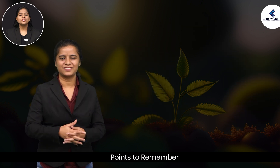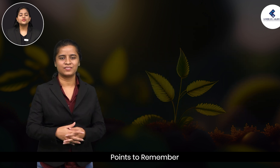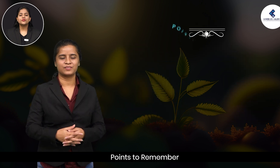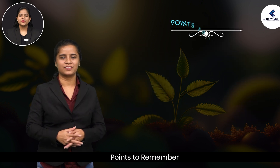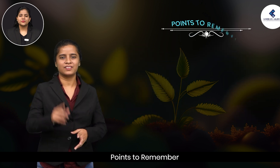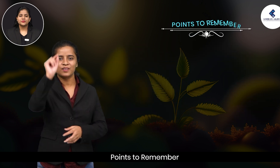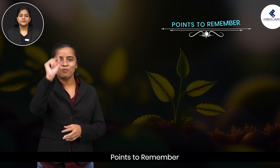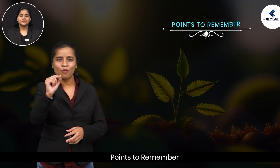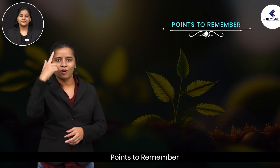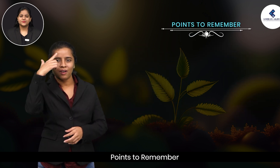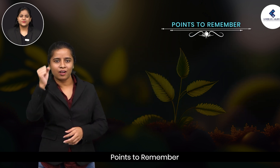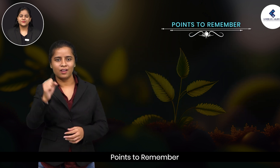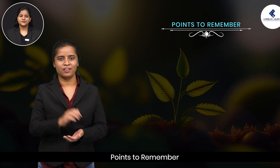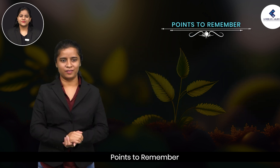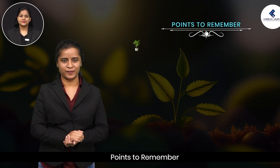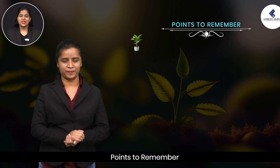Points to remember.